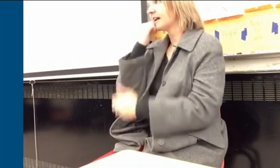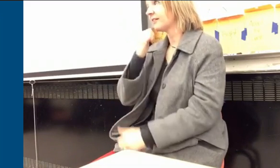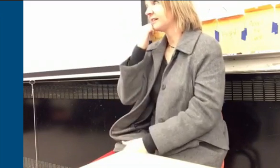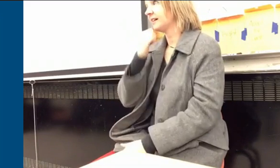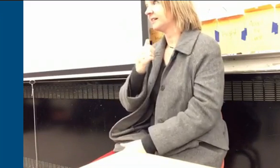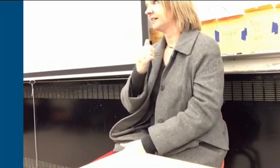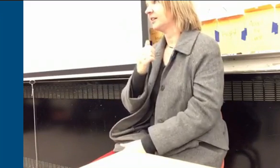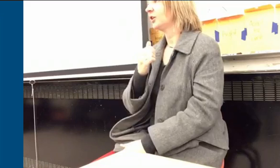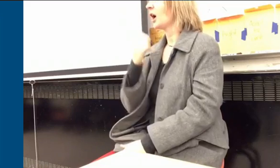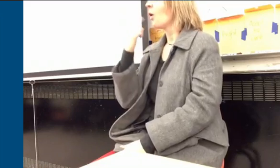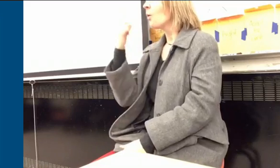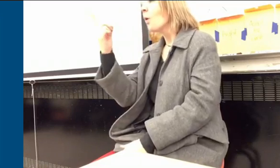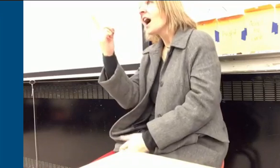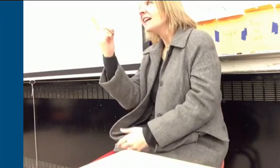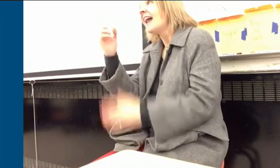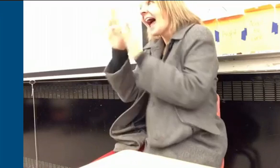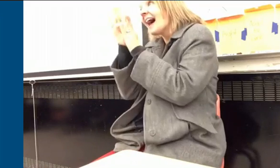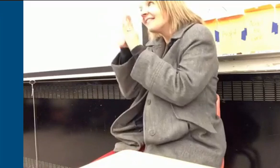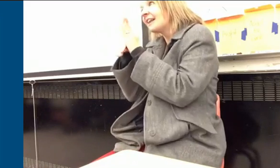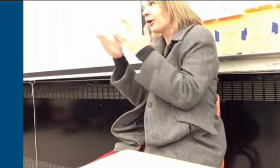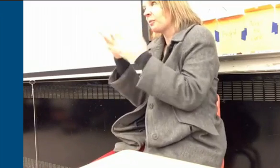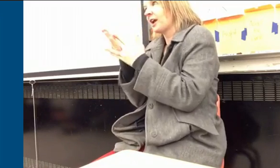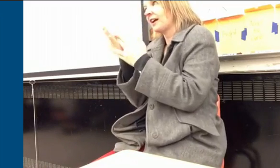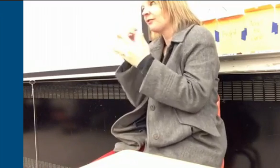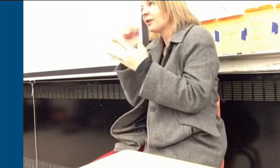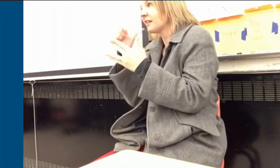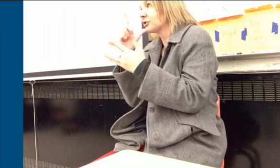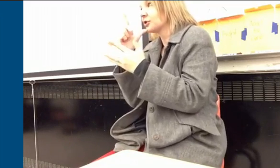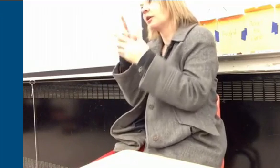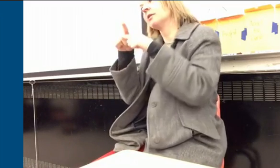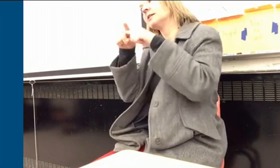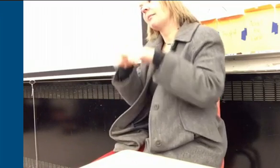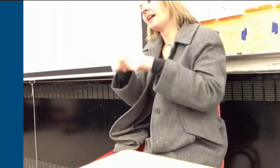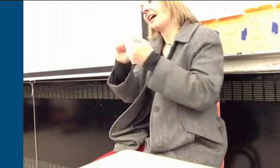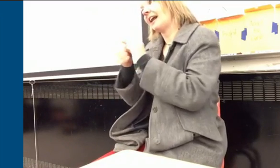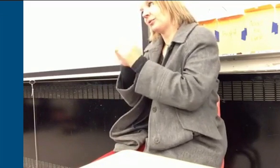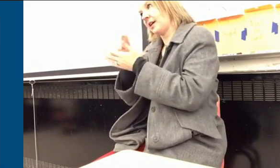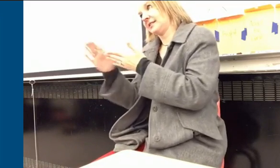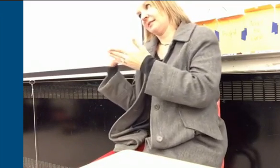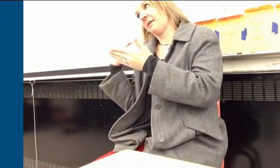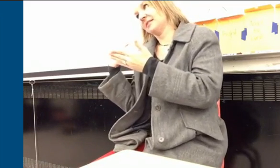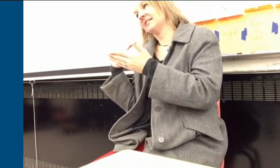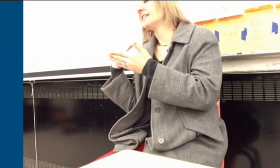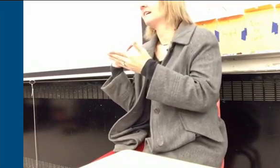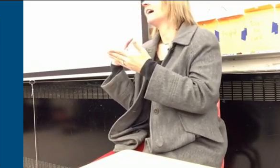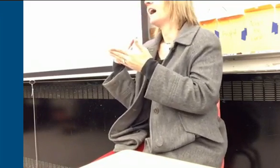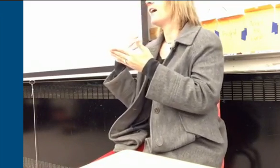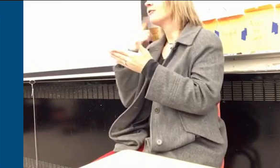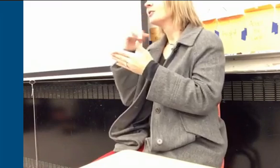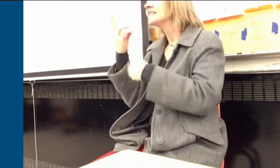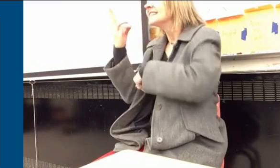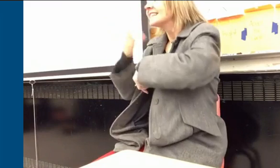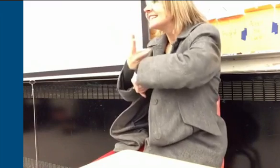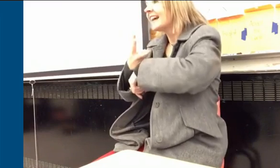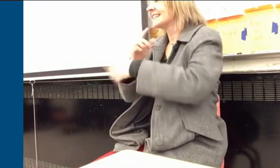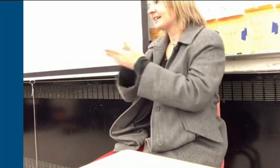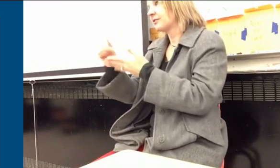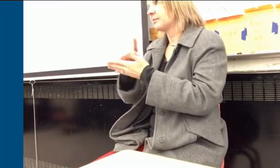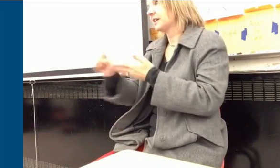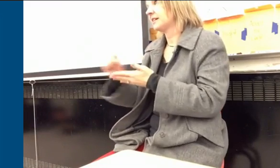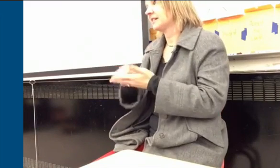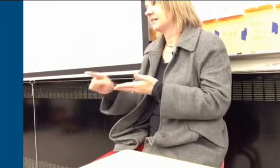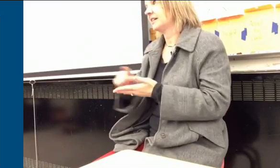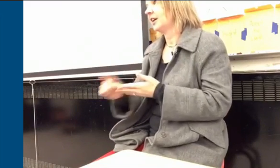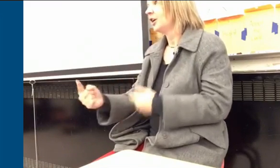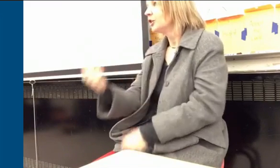one 30-minute break in the middle for lunch, if that, depends on how nice your boss is. And you're doing that for 6 days a week. And your